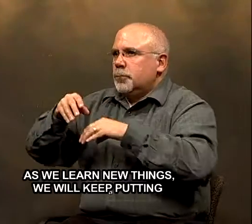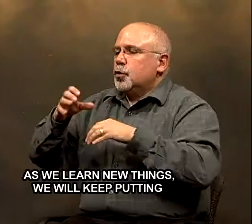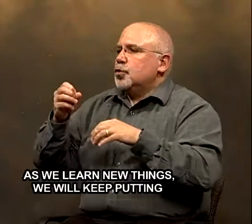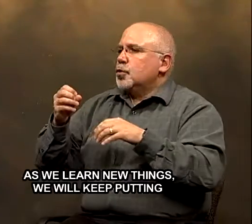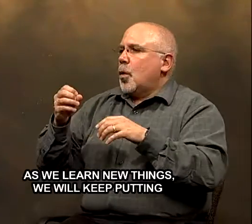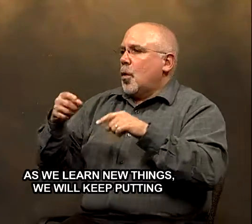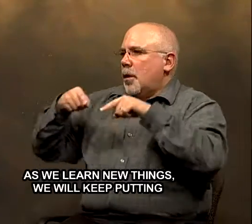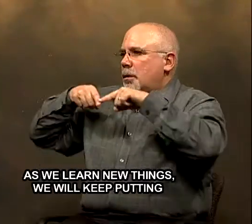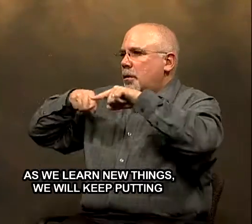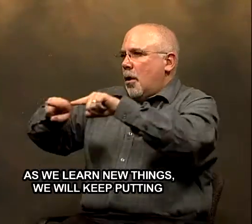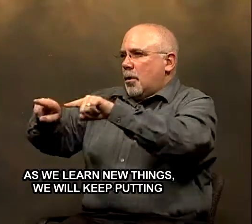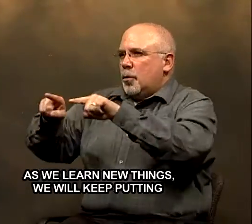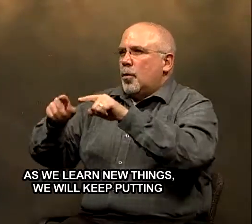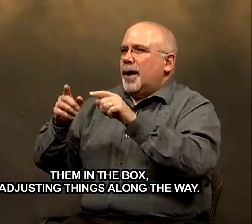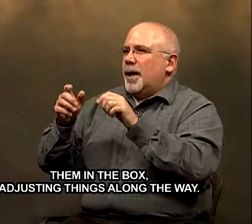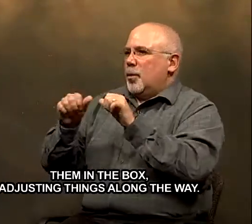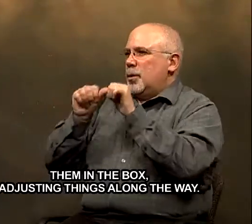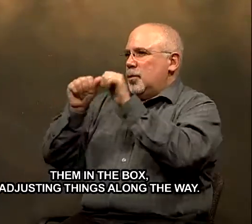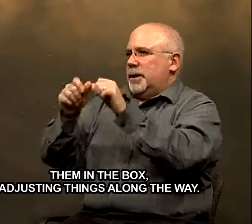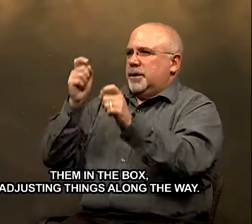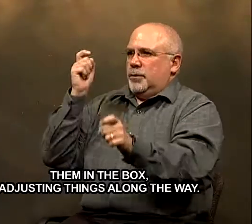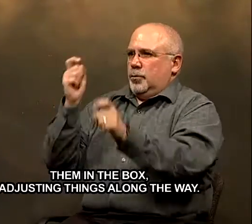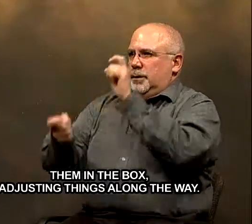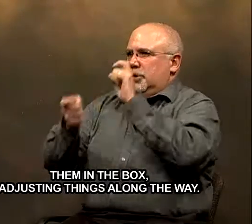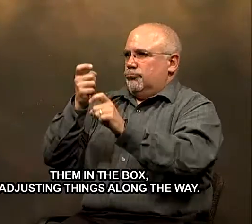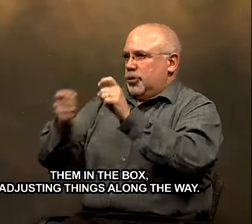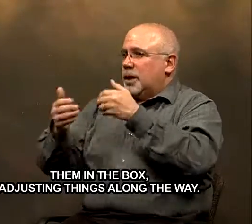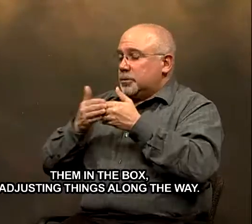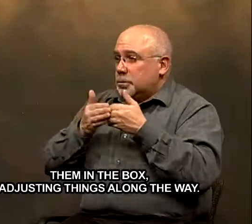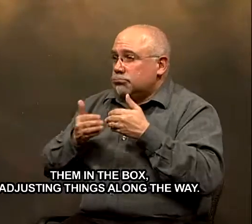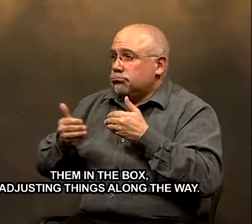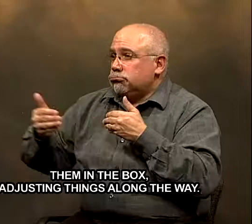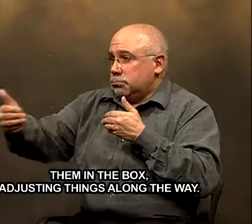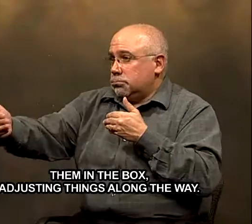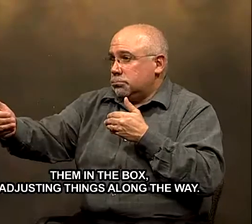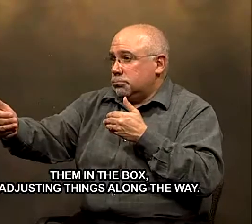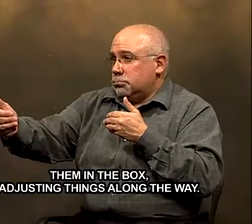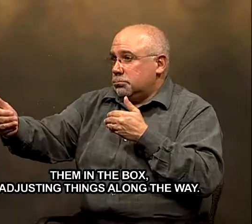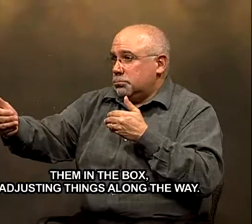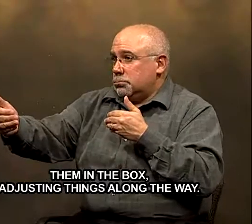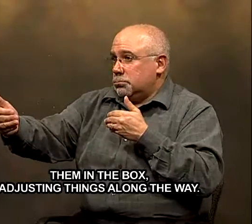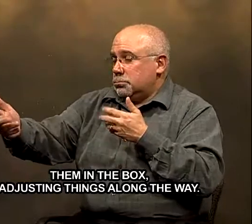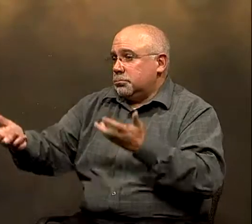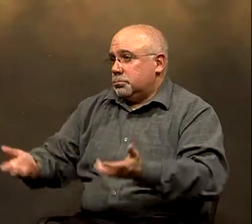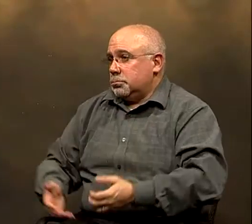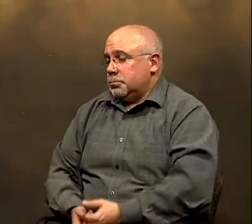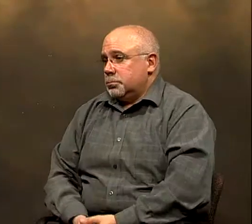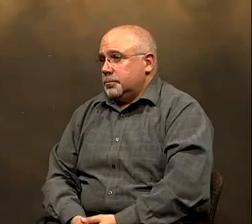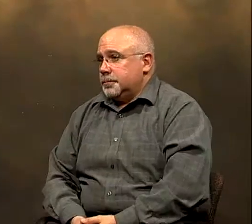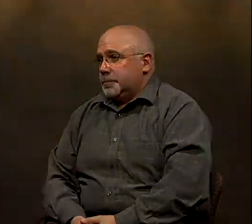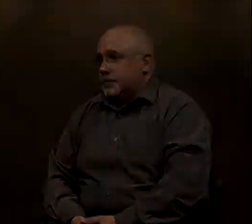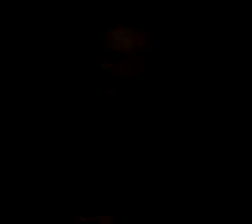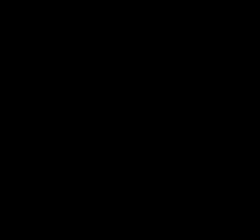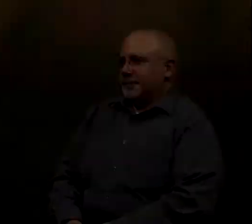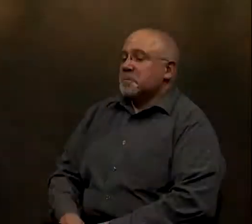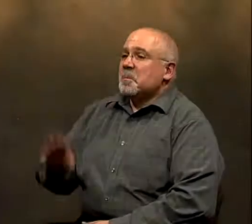As we learn new things, we will keep putting them in the box, adjusting things along the way.